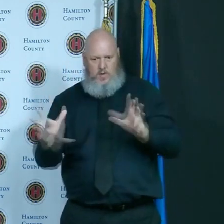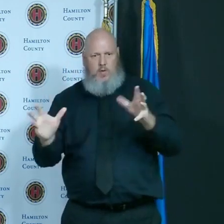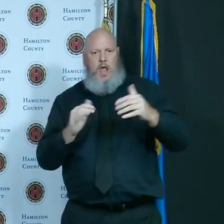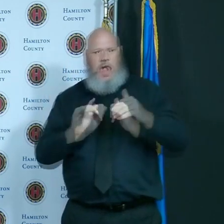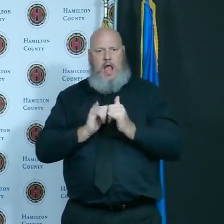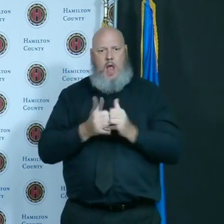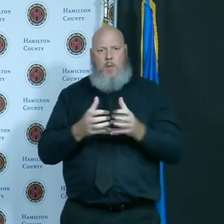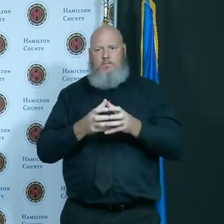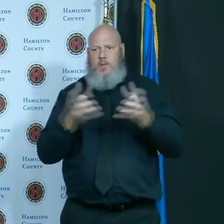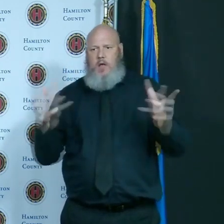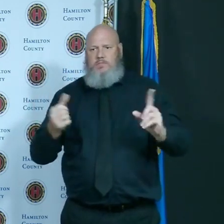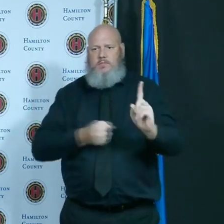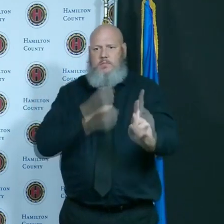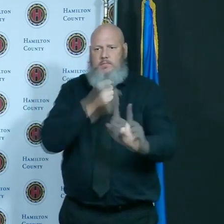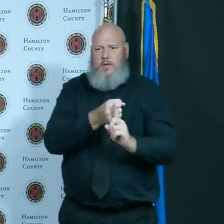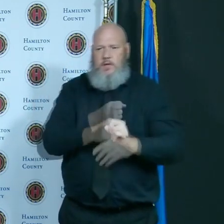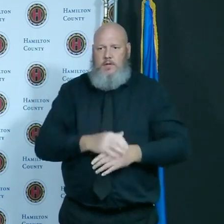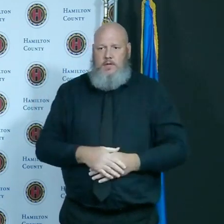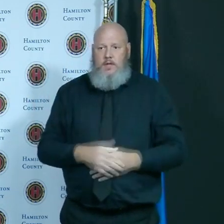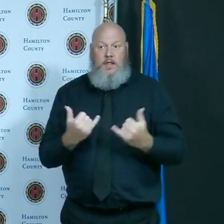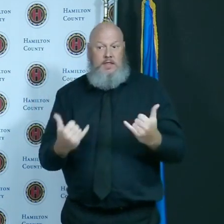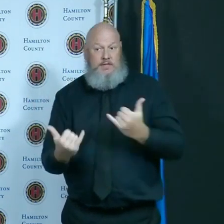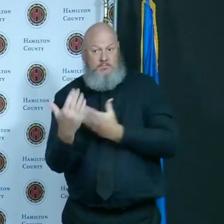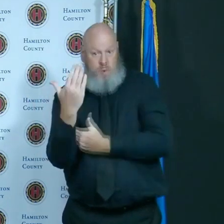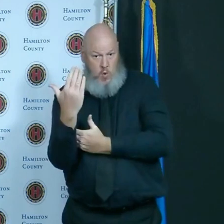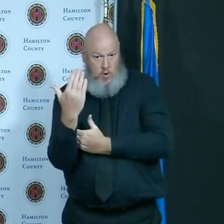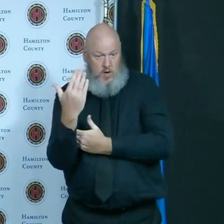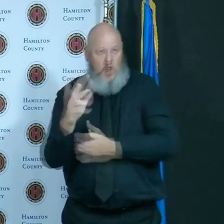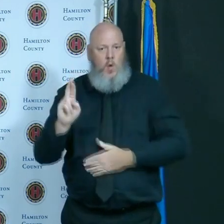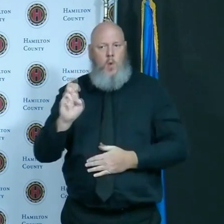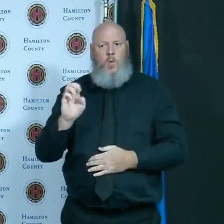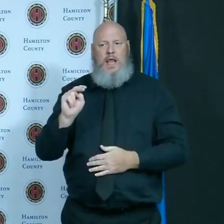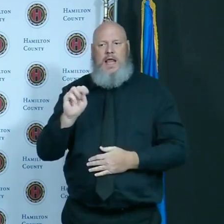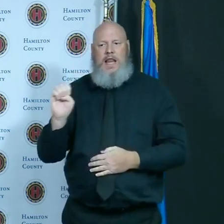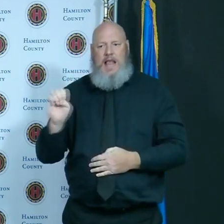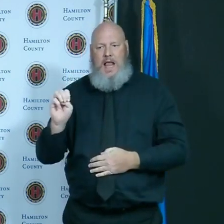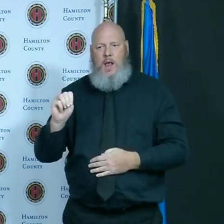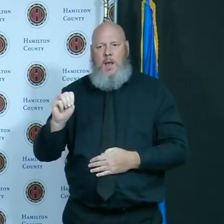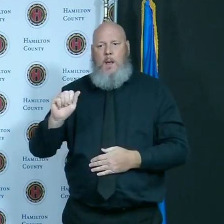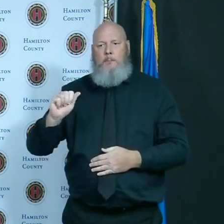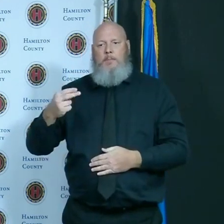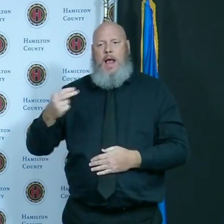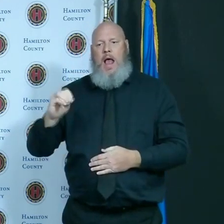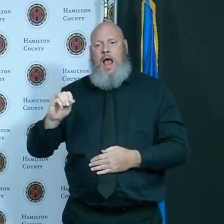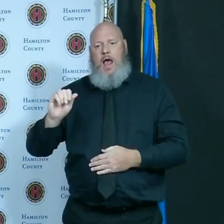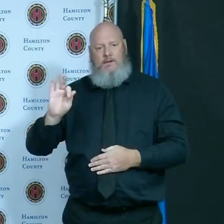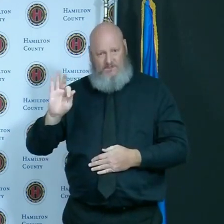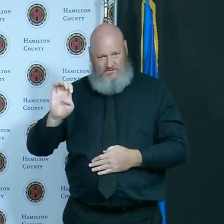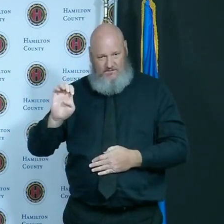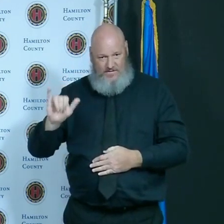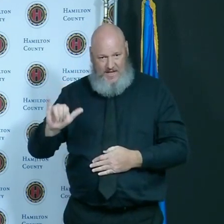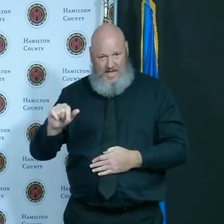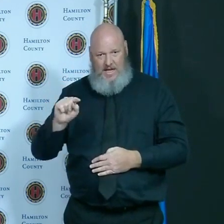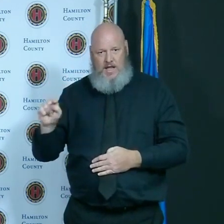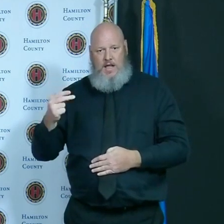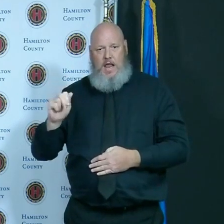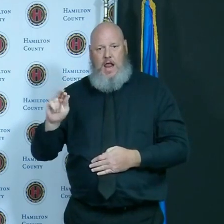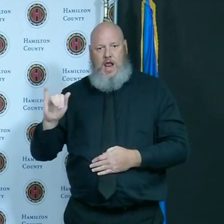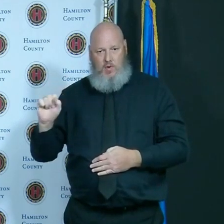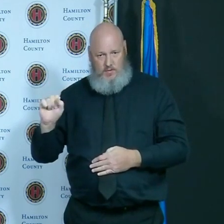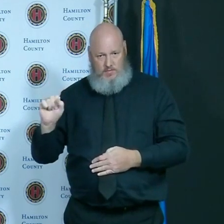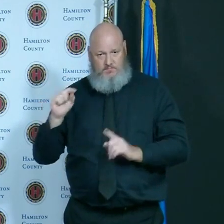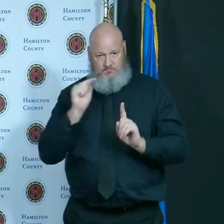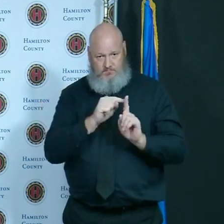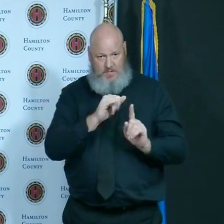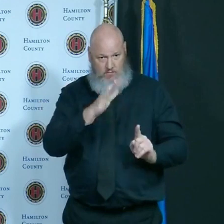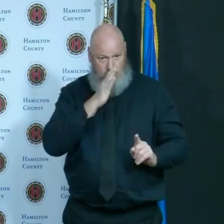us this morning and what her organization is doing about it. We are also pleased to have Commissioner Victoria Parks